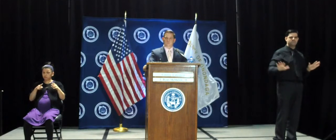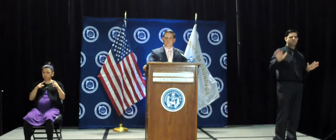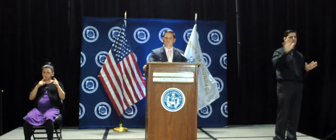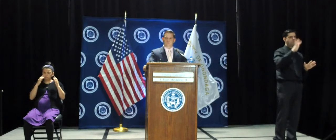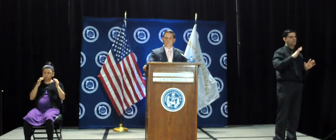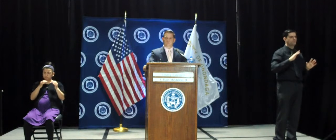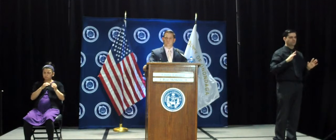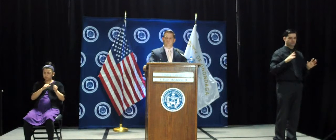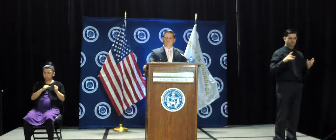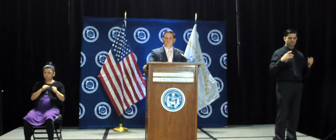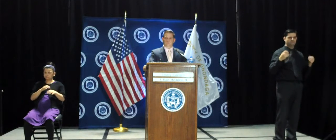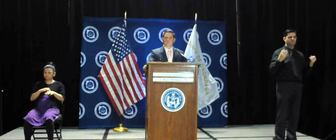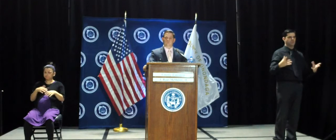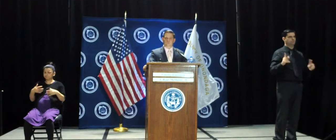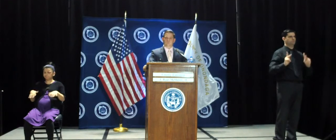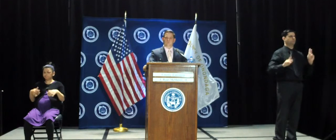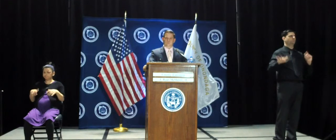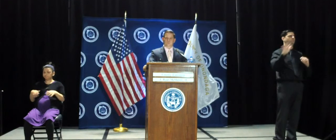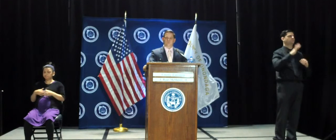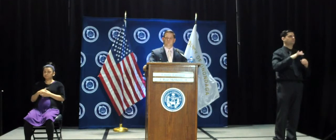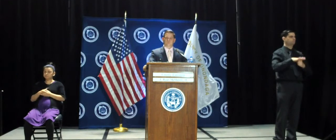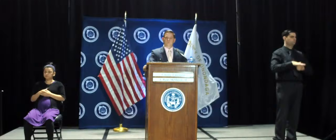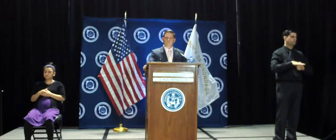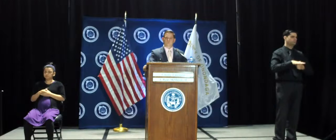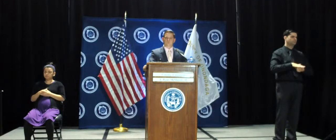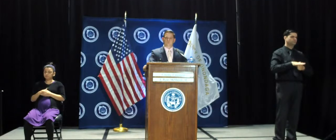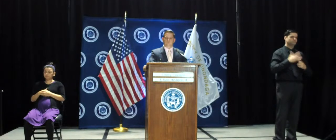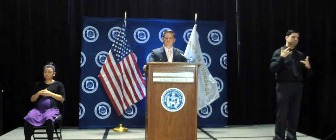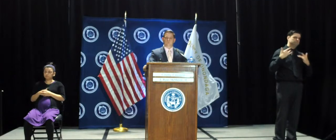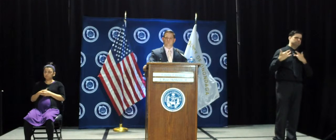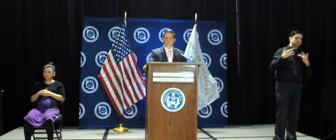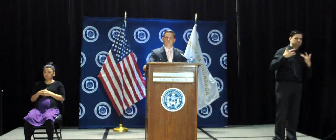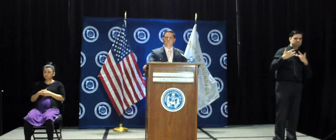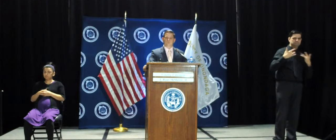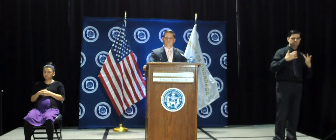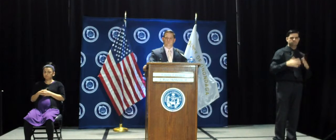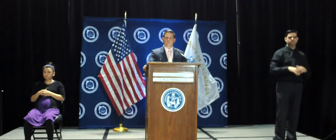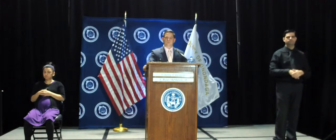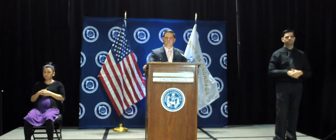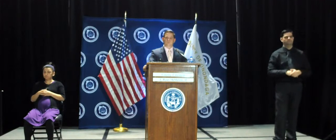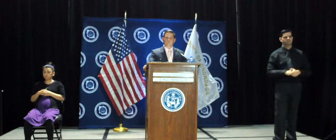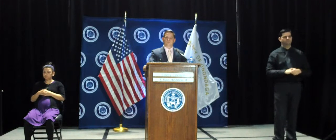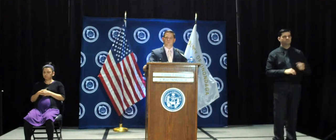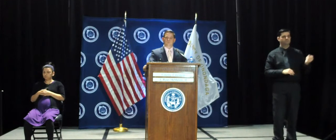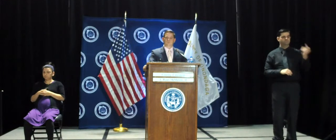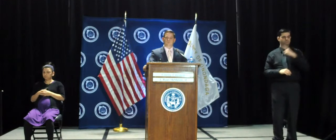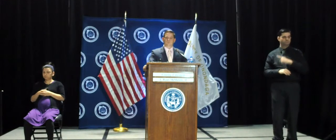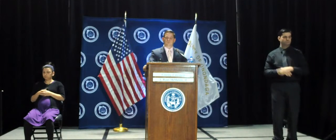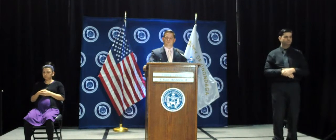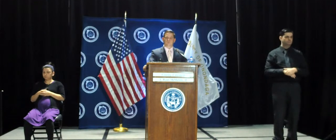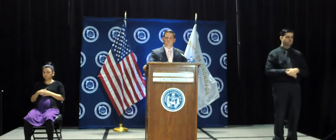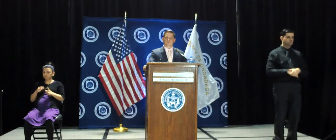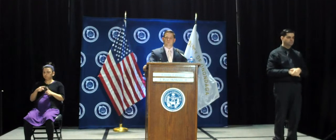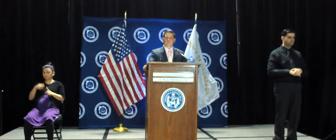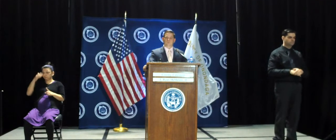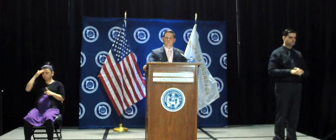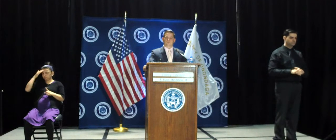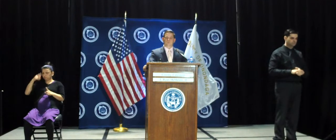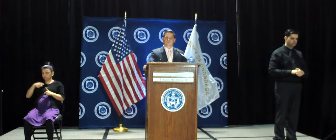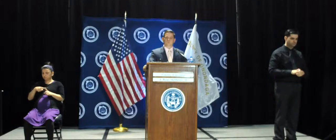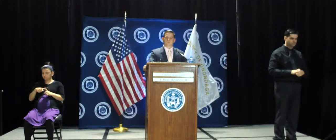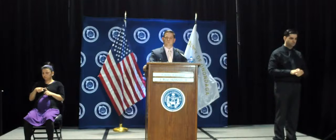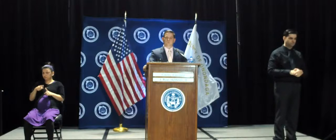that each situation is different because of how many people might have been in contact with someone who tested positive, but what is